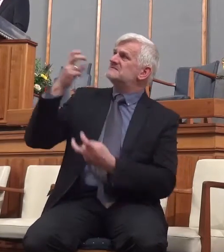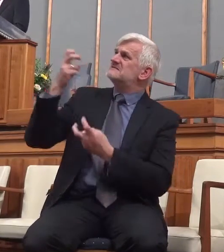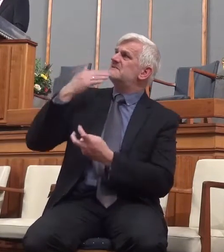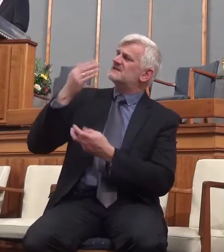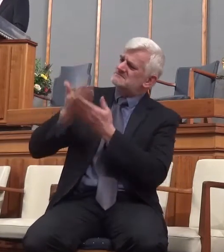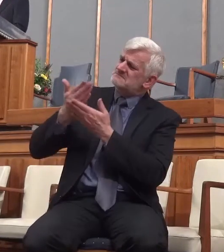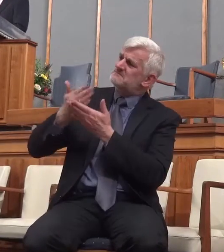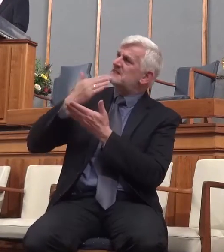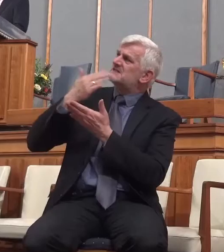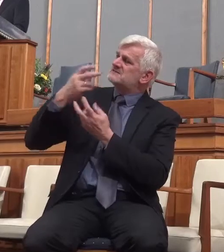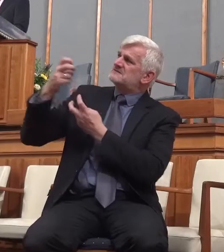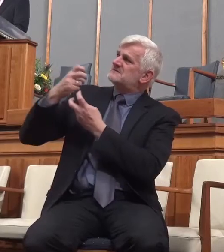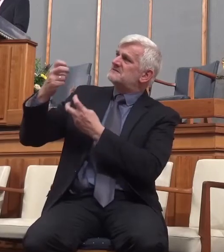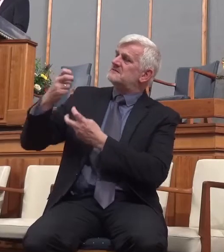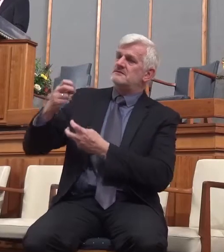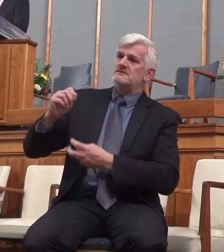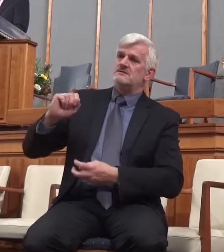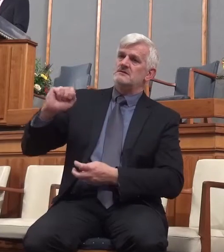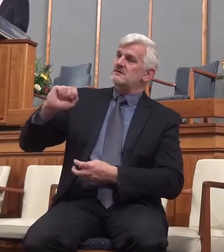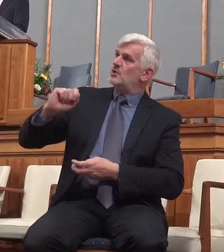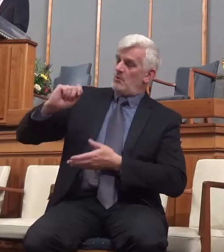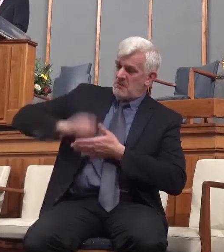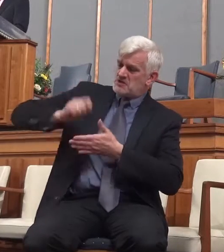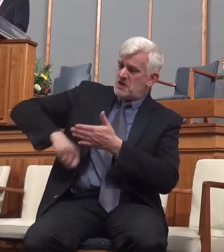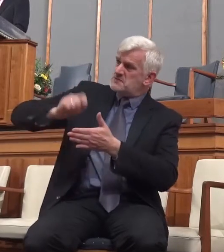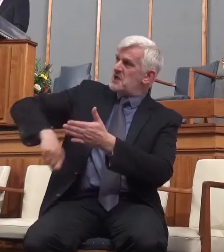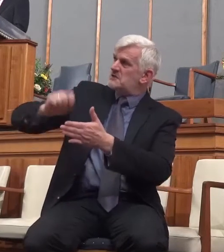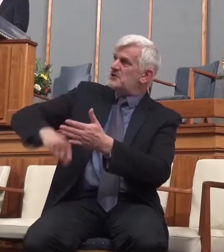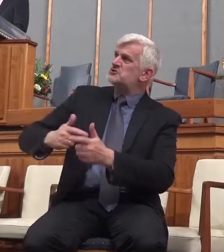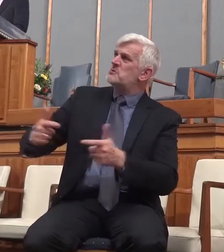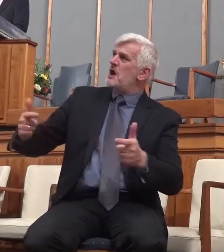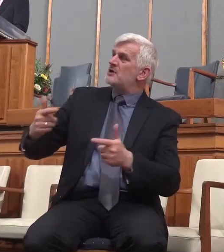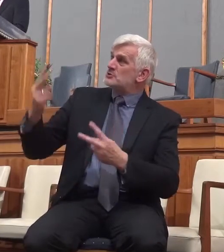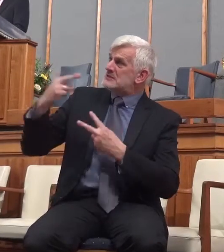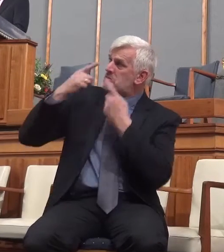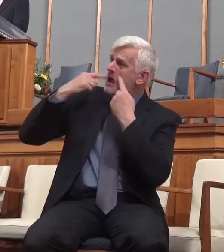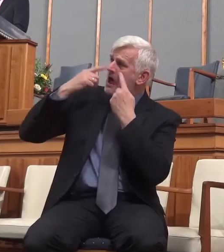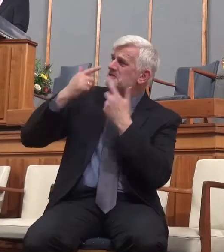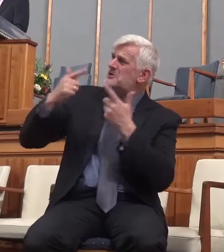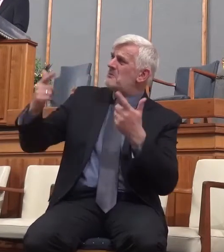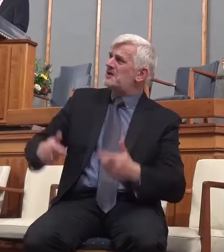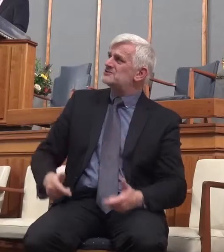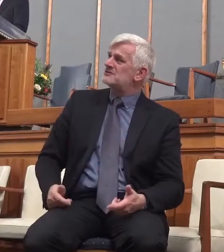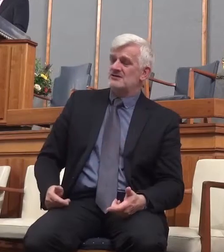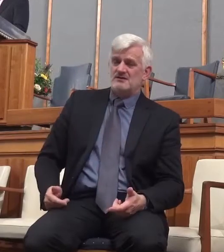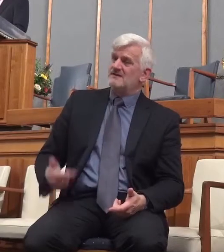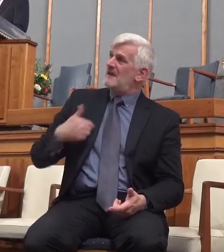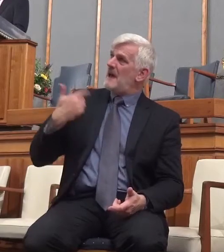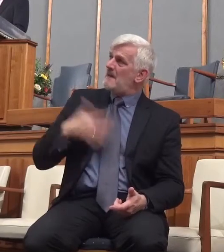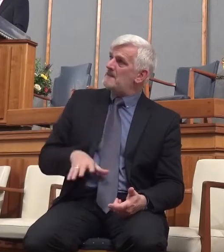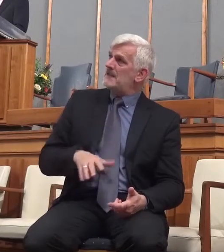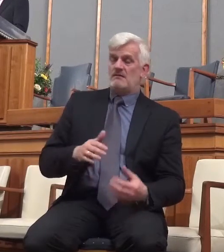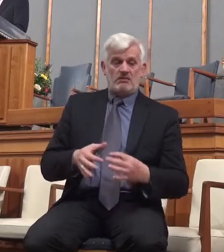my cry. Hold not thy peace at my tears, for I am a stranger with thee, and a